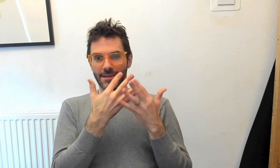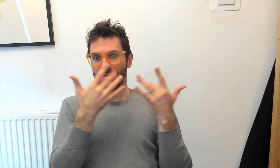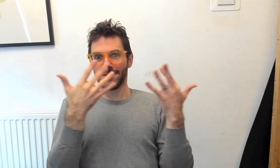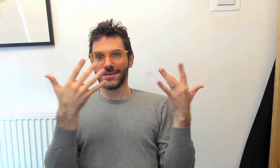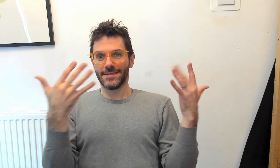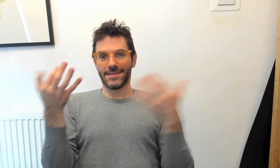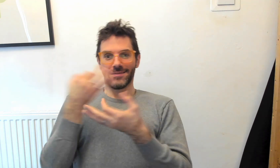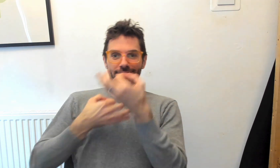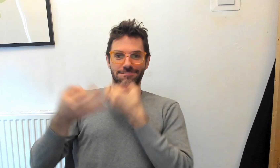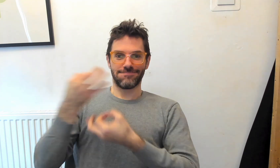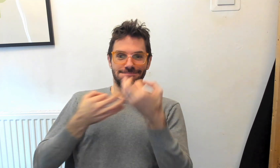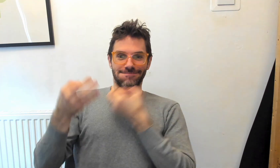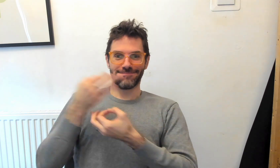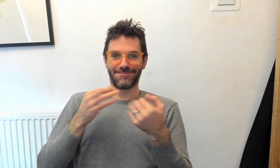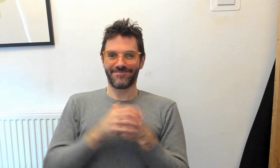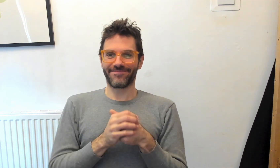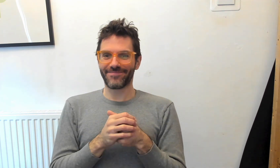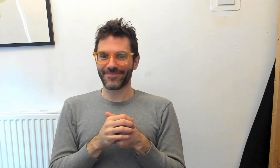handle too many requests at the same time.